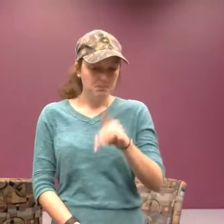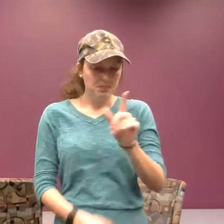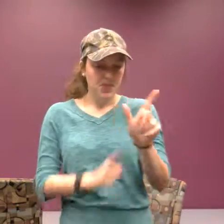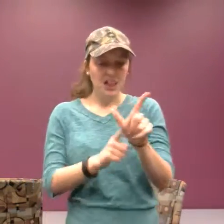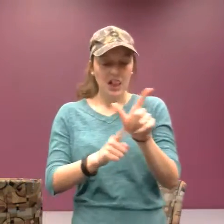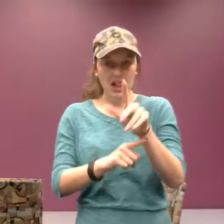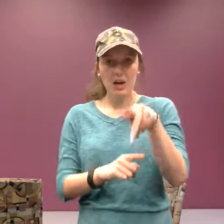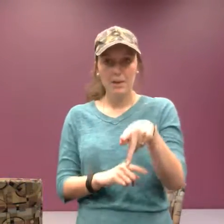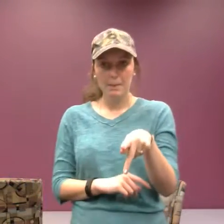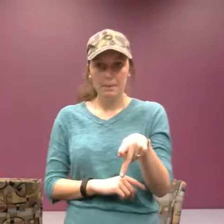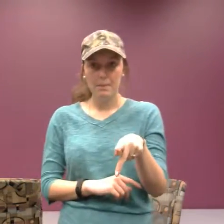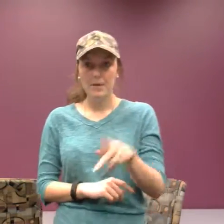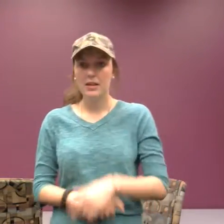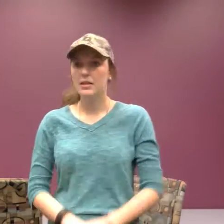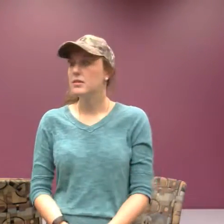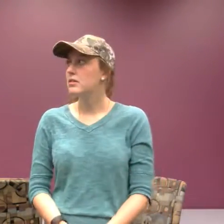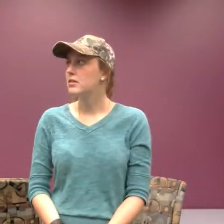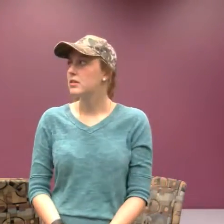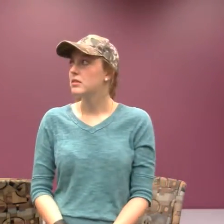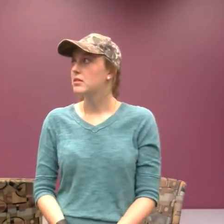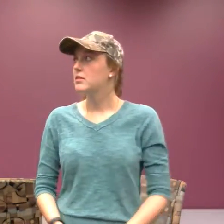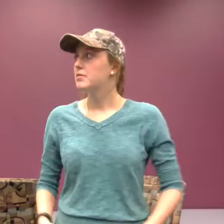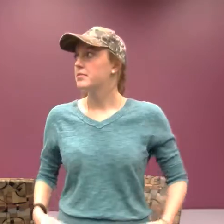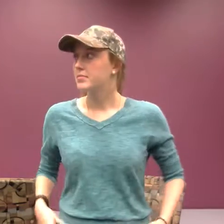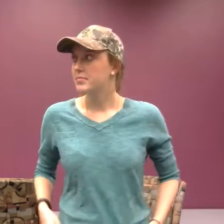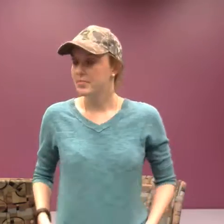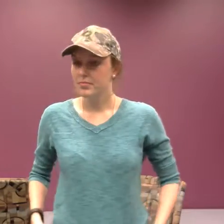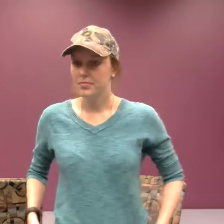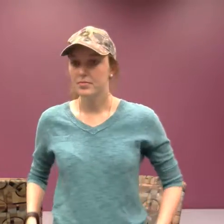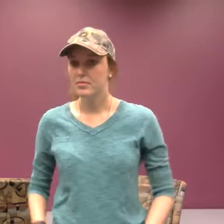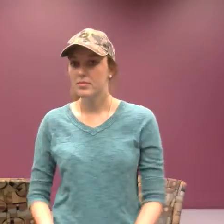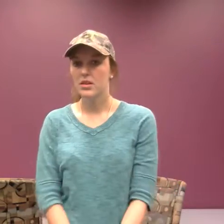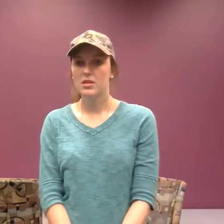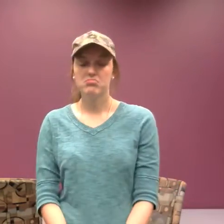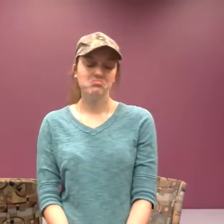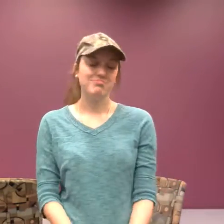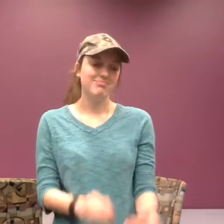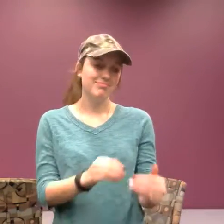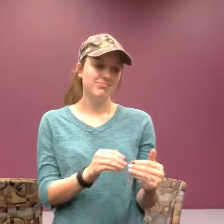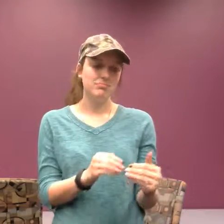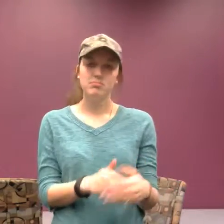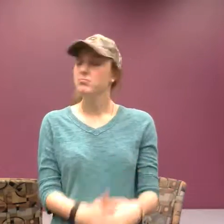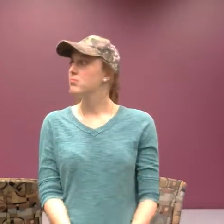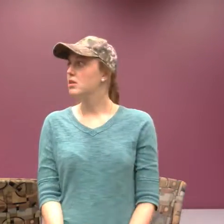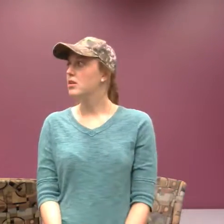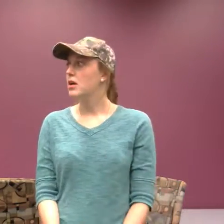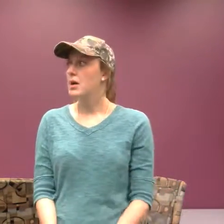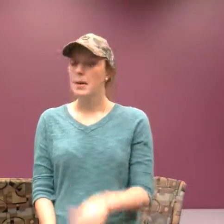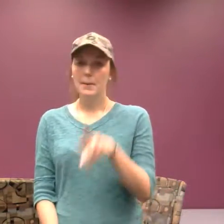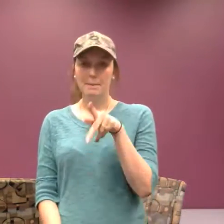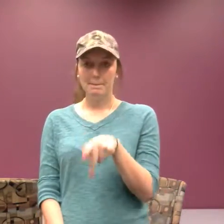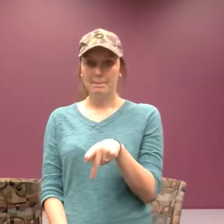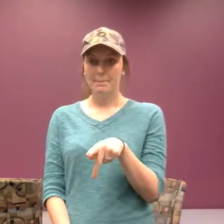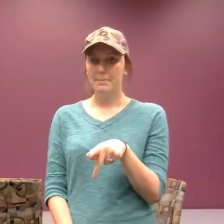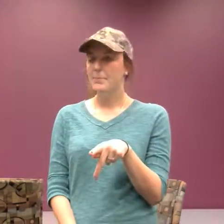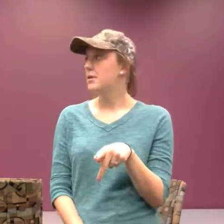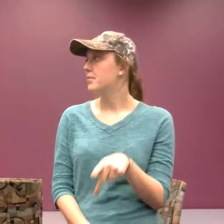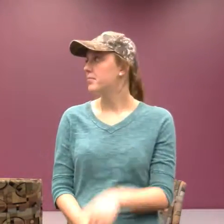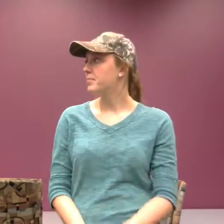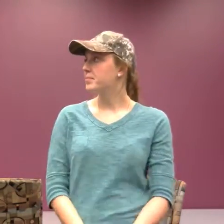more interesting than accent corresponds to tape. So T is, it's not the tape, but it's the